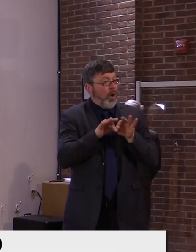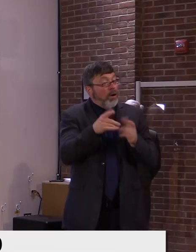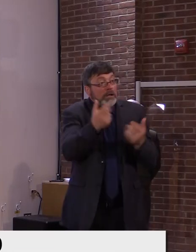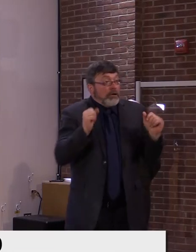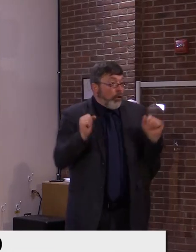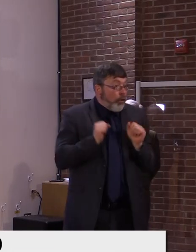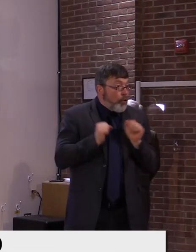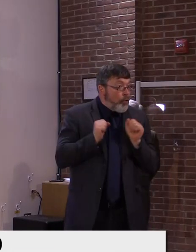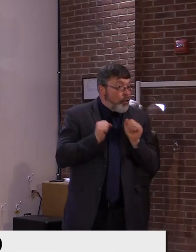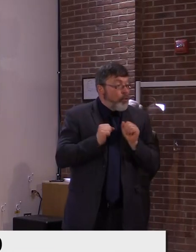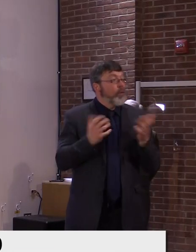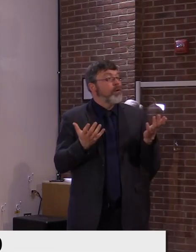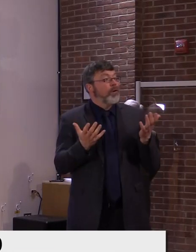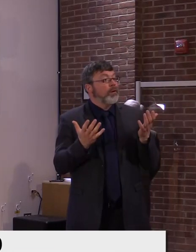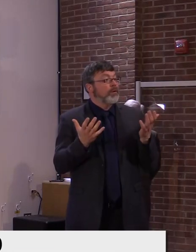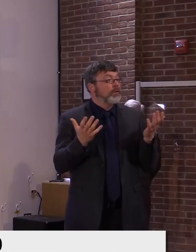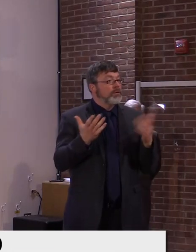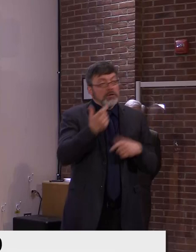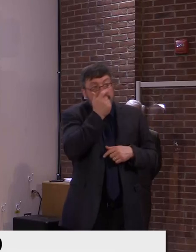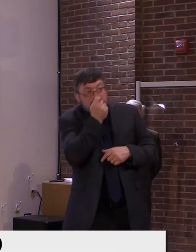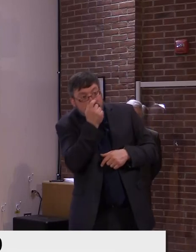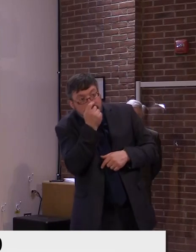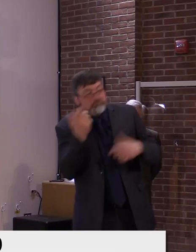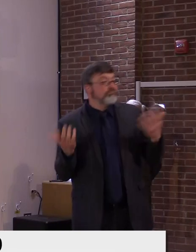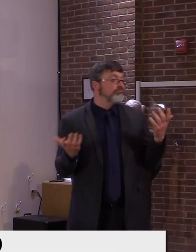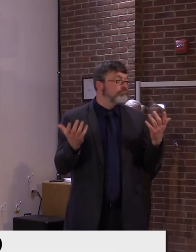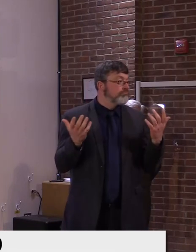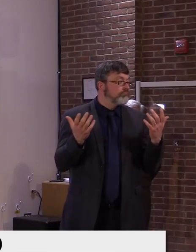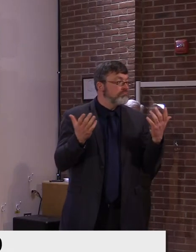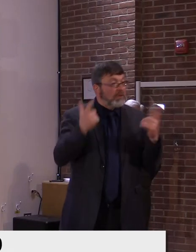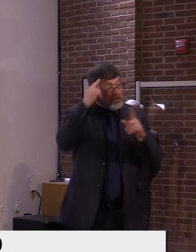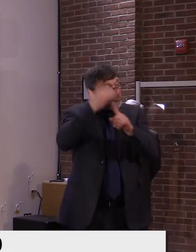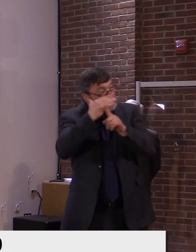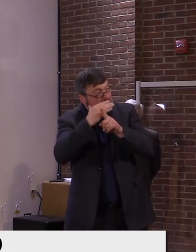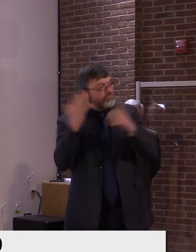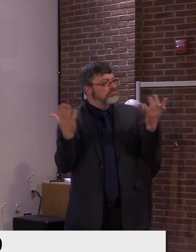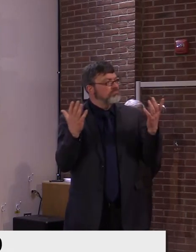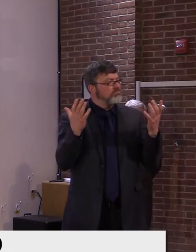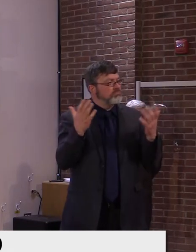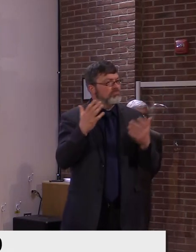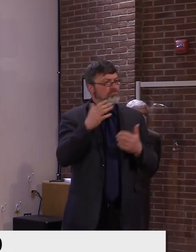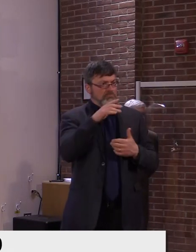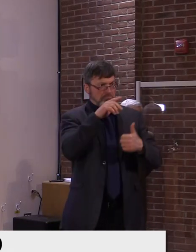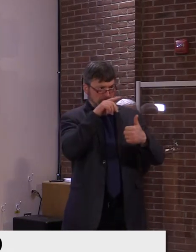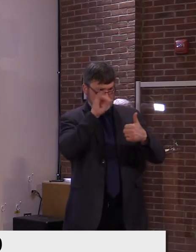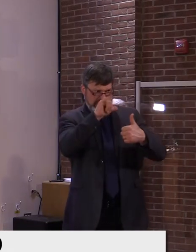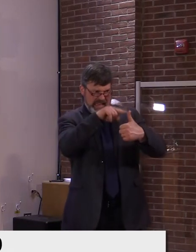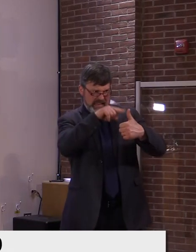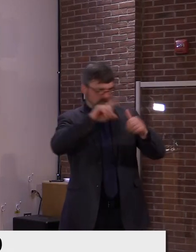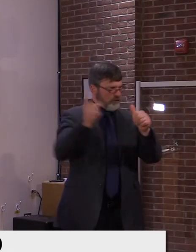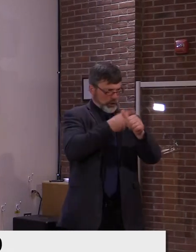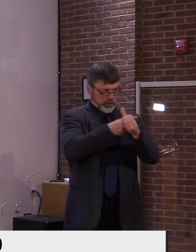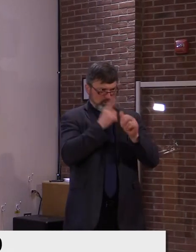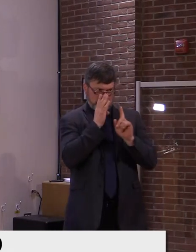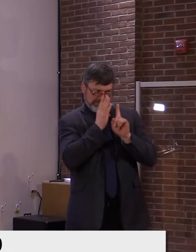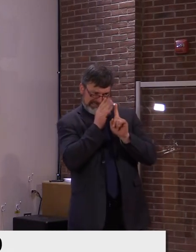This syndrome does not present that way, and if you've had those symptoms after the Johnson & Johnson or any